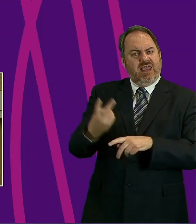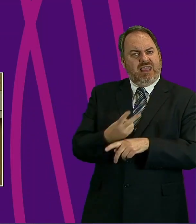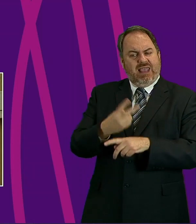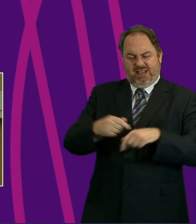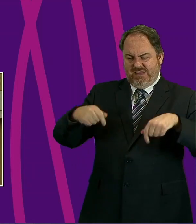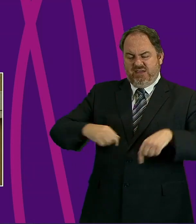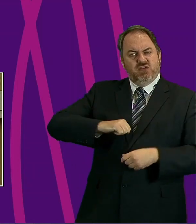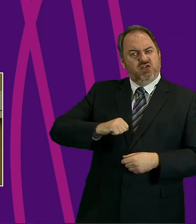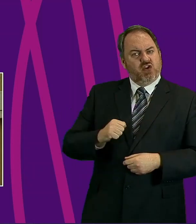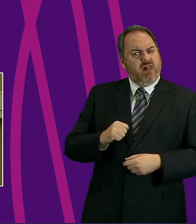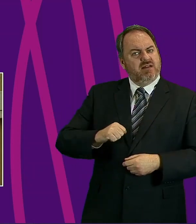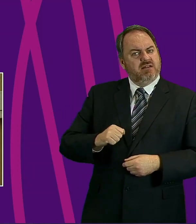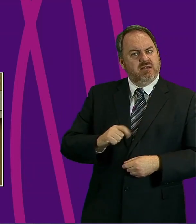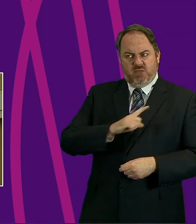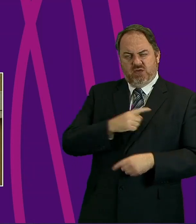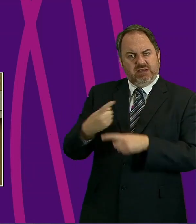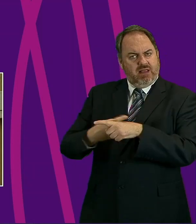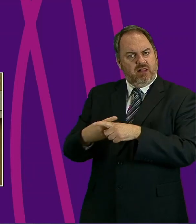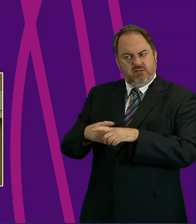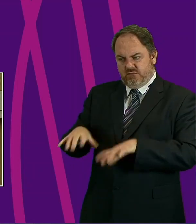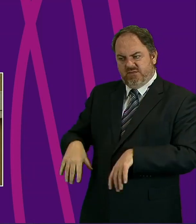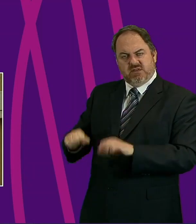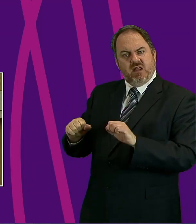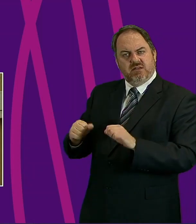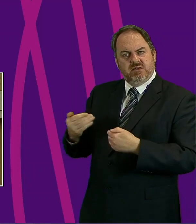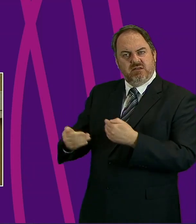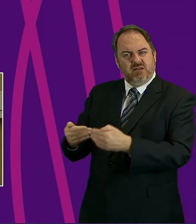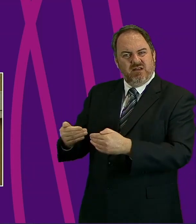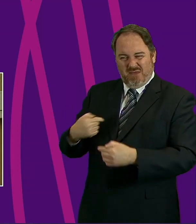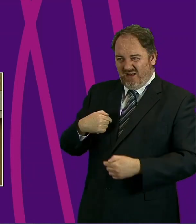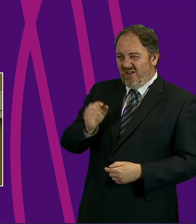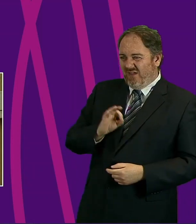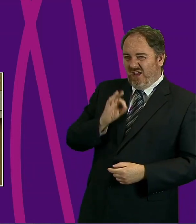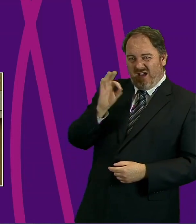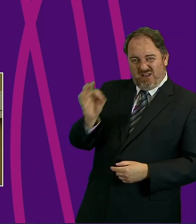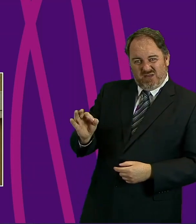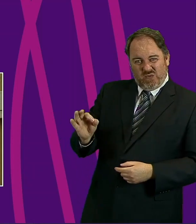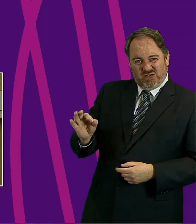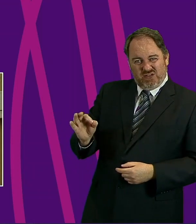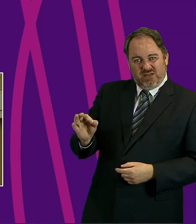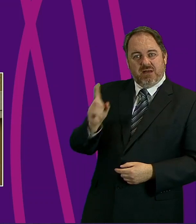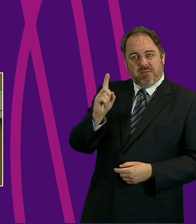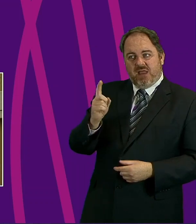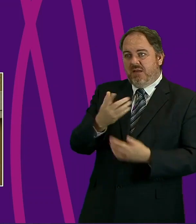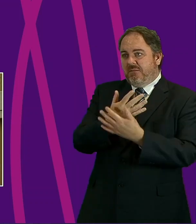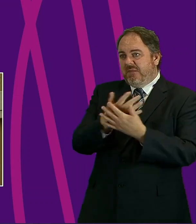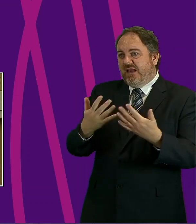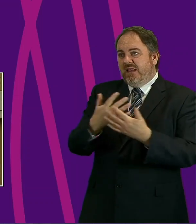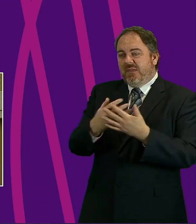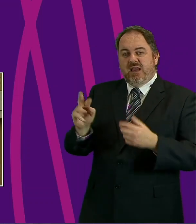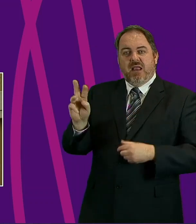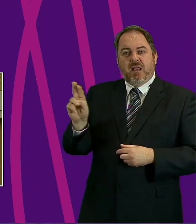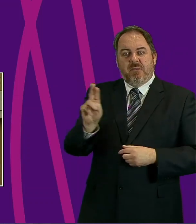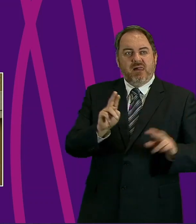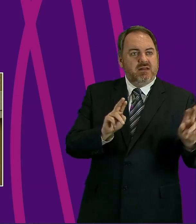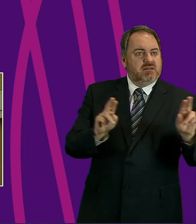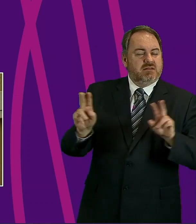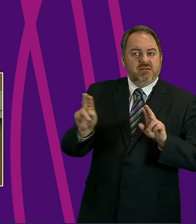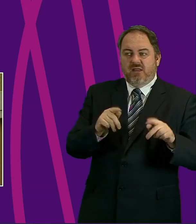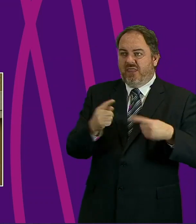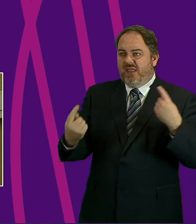to one being forthcoming. But the very fact of asking that question prompted other worried couples to come forward and contact me about their